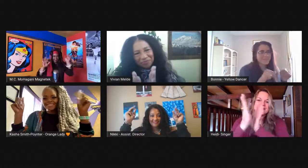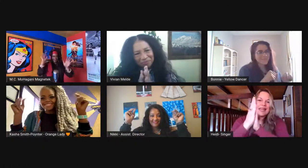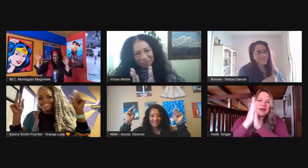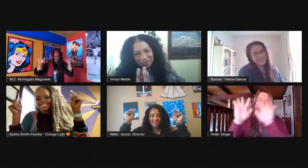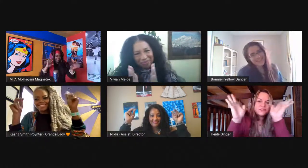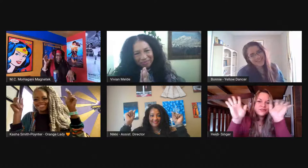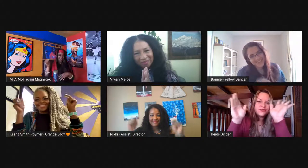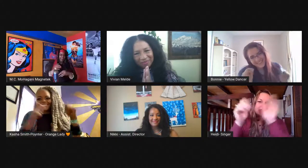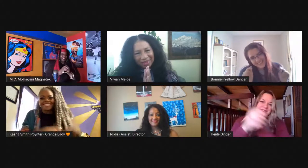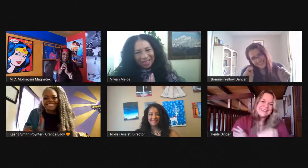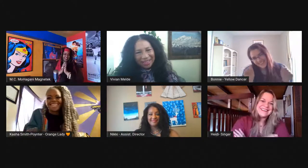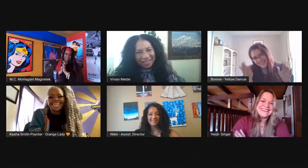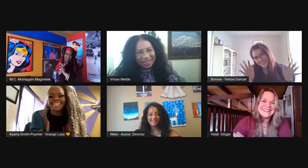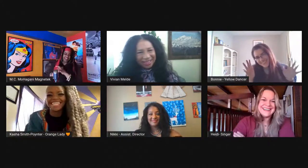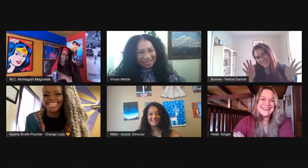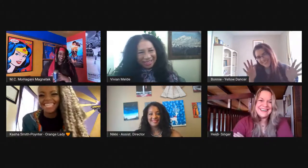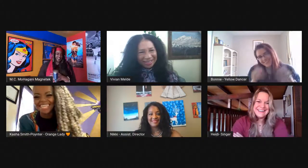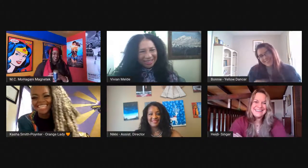Snaps, claps.